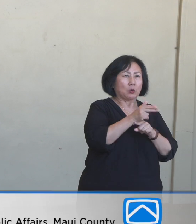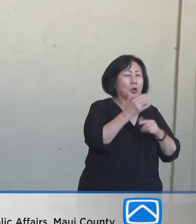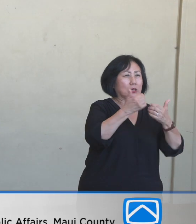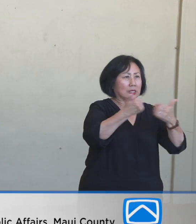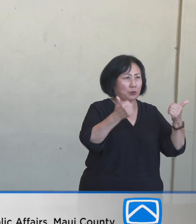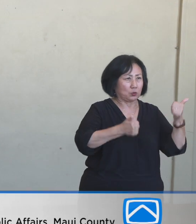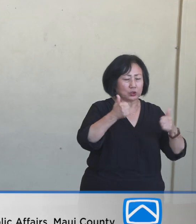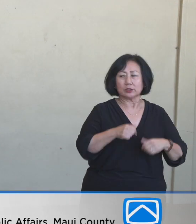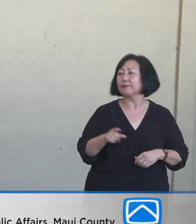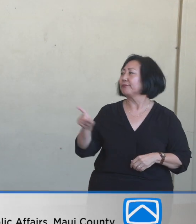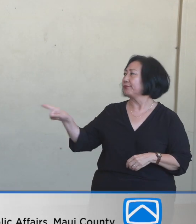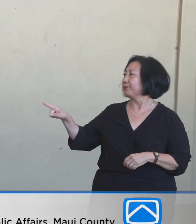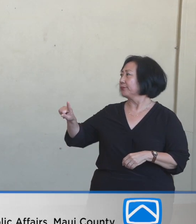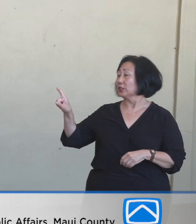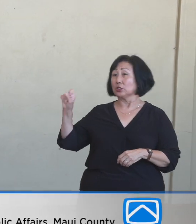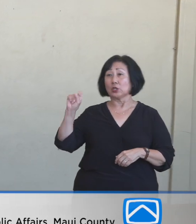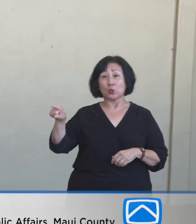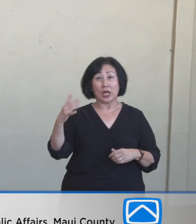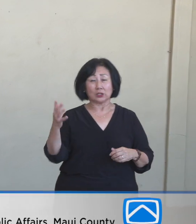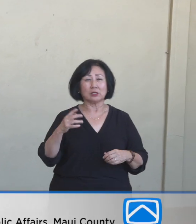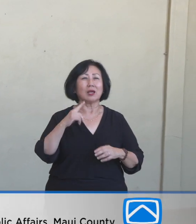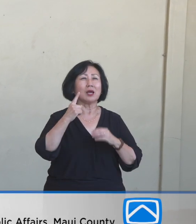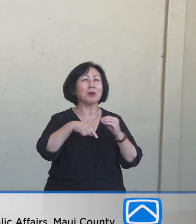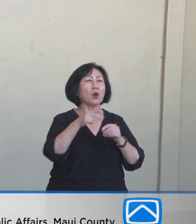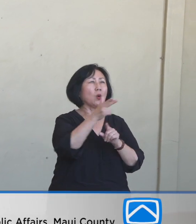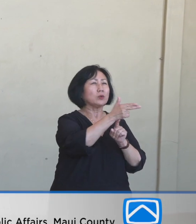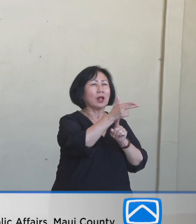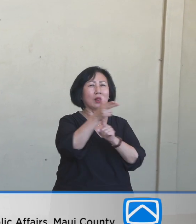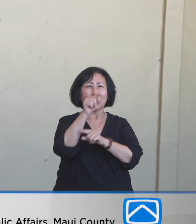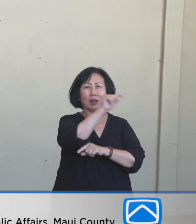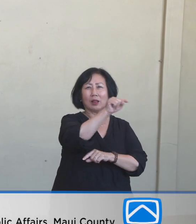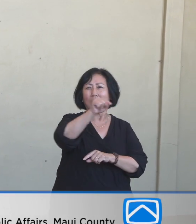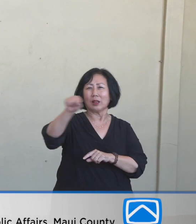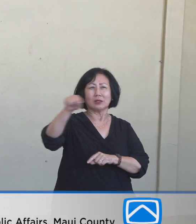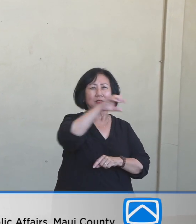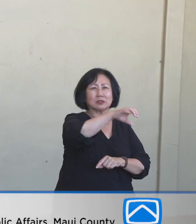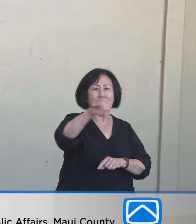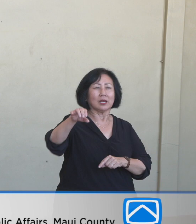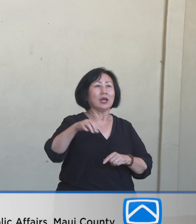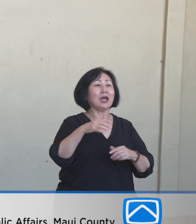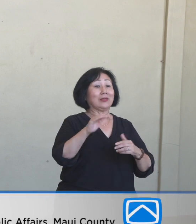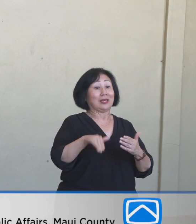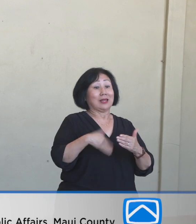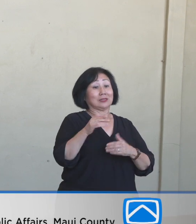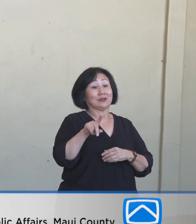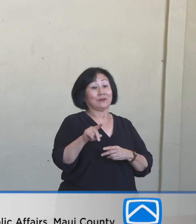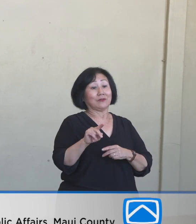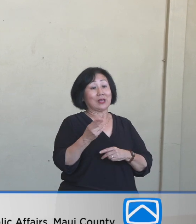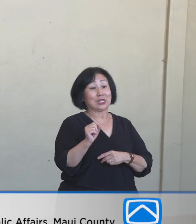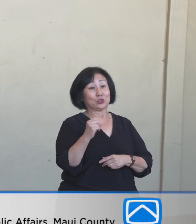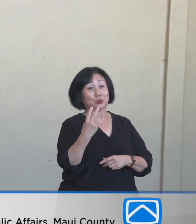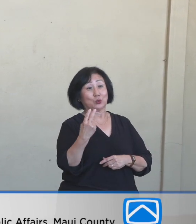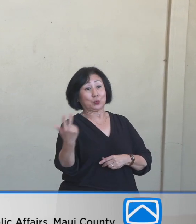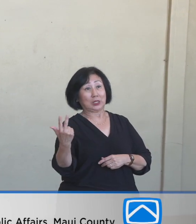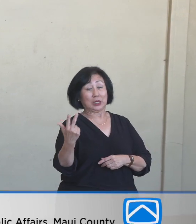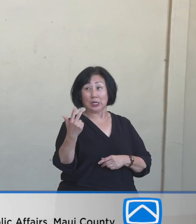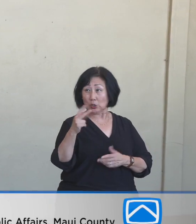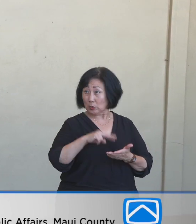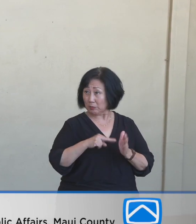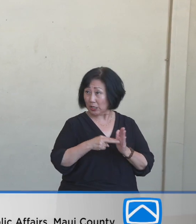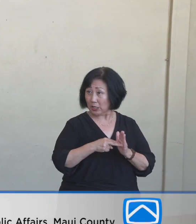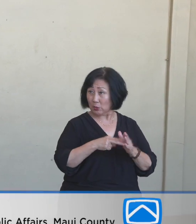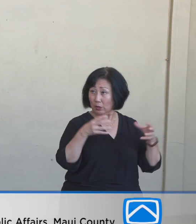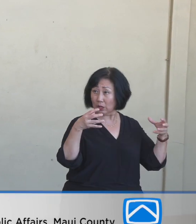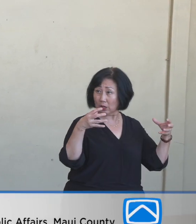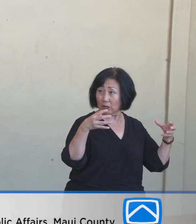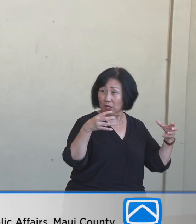So the question is, as far as the hotels and the changing into the next phases, will they be consolidated? Is that your